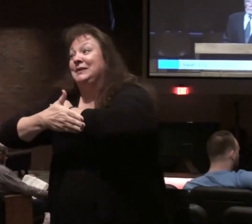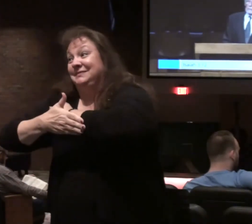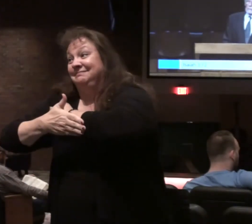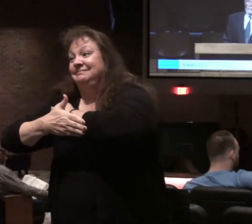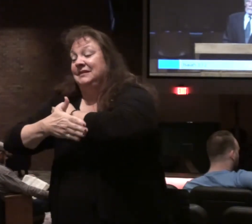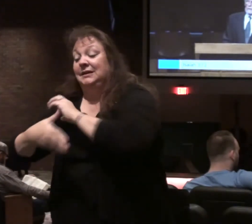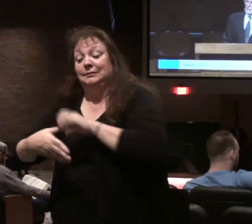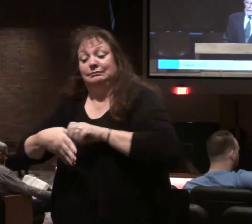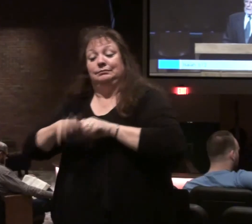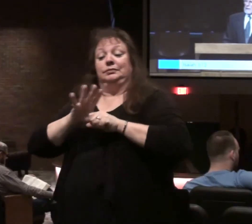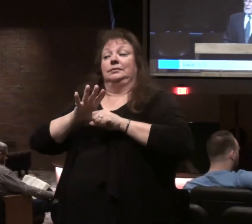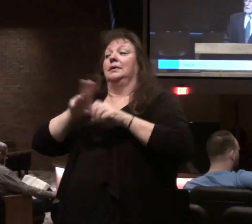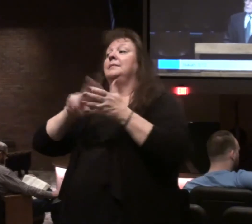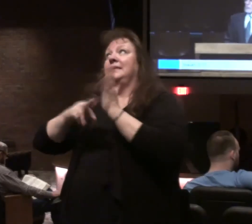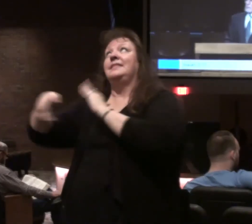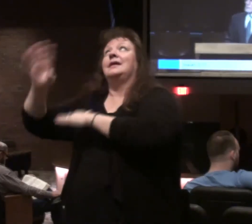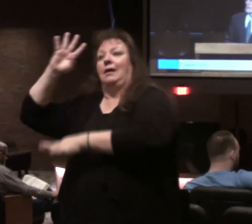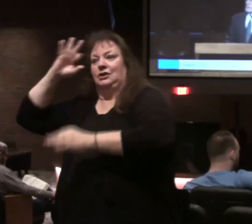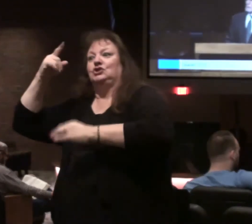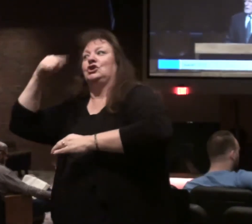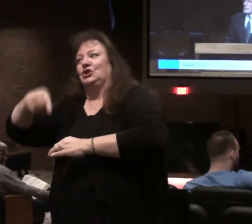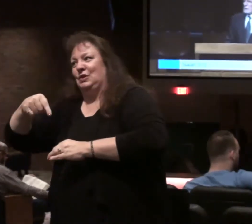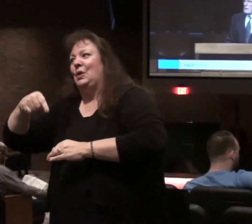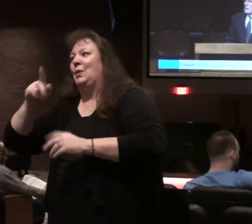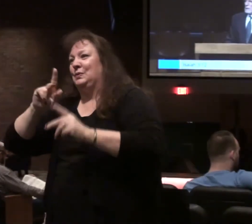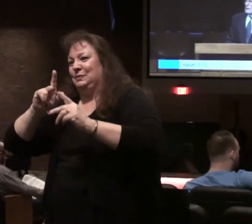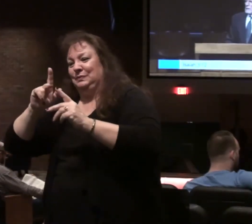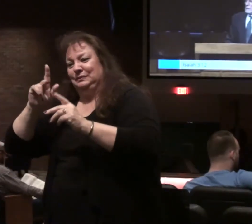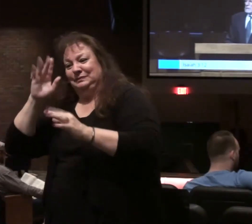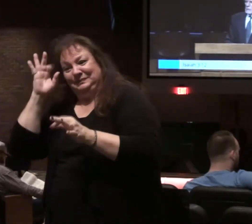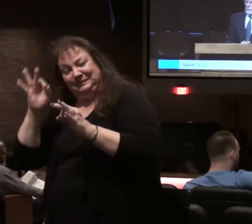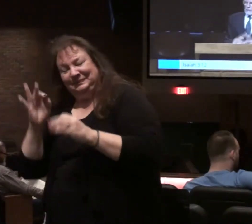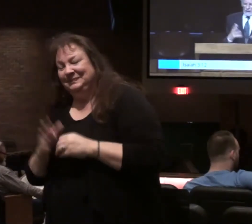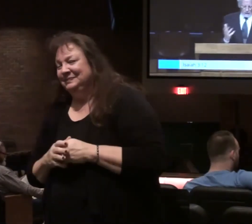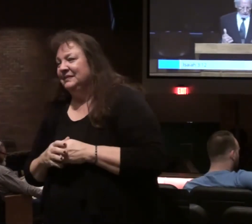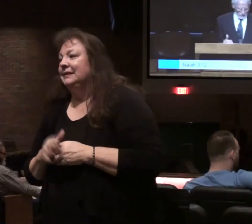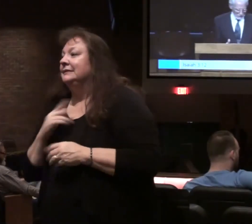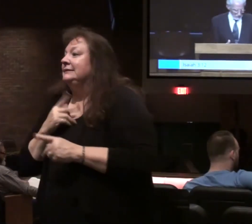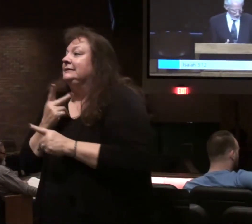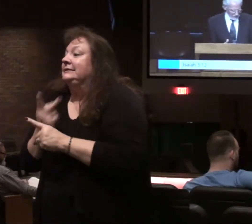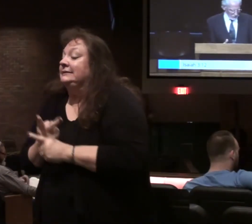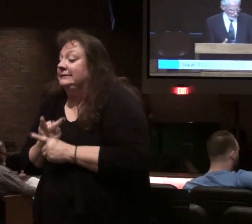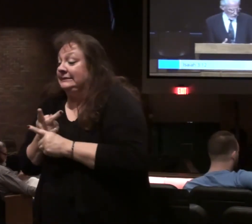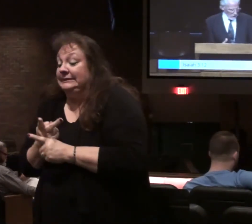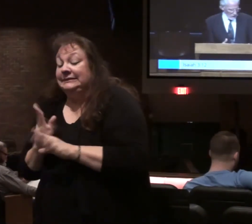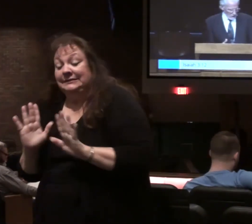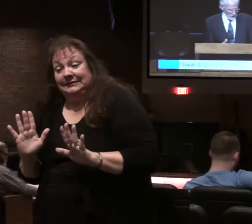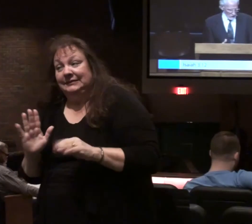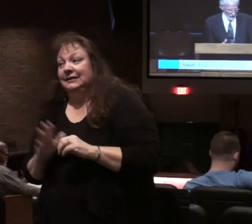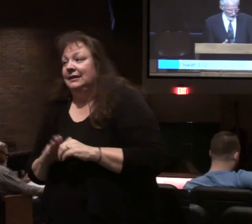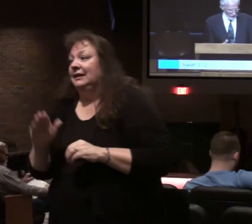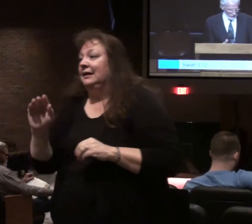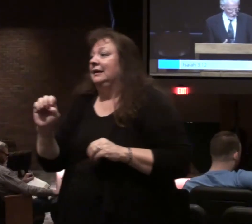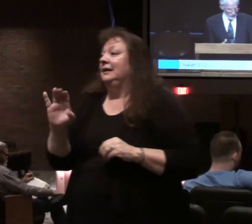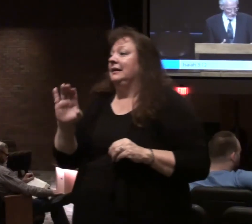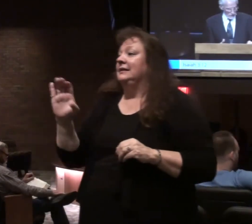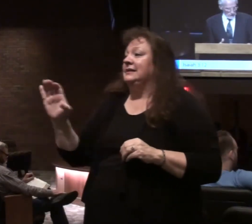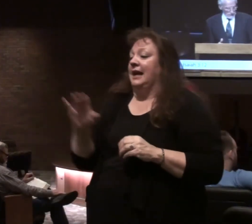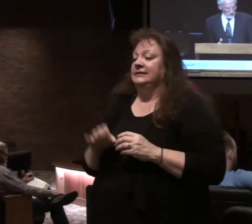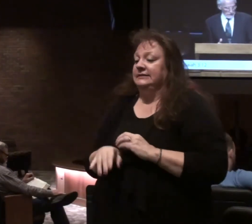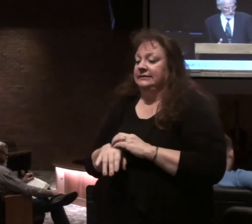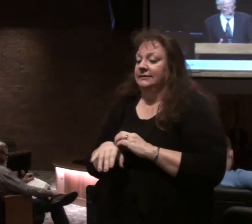Incompetent rulers be an indication of God's judgment. So we've got to be careful. Come back to